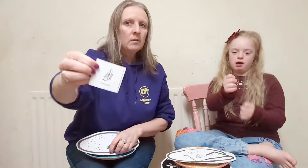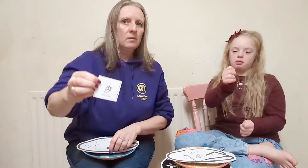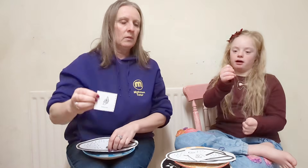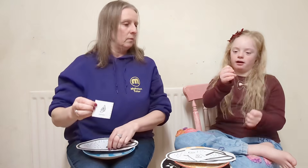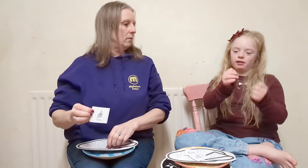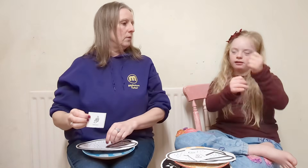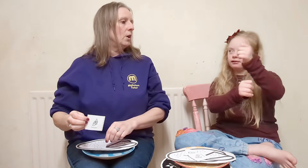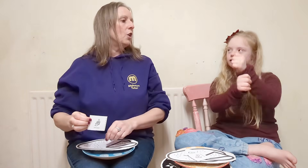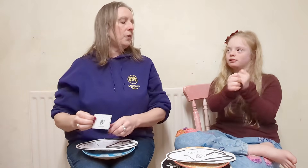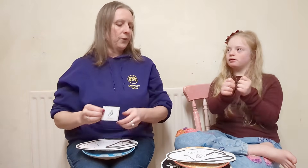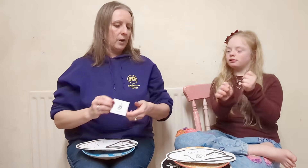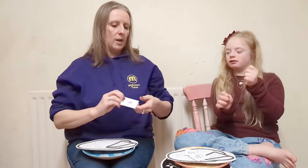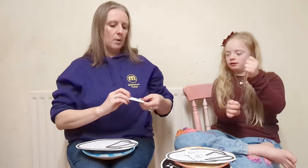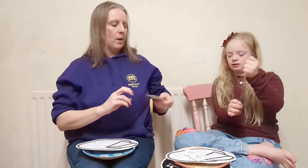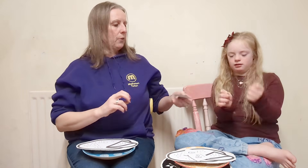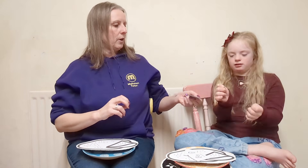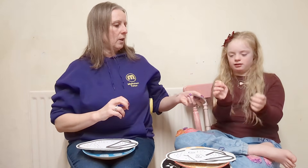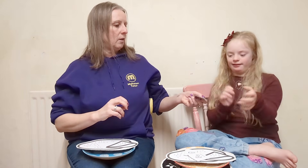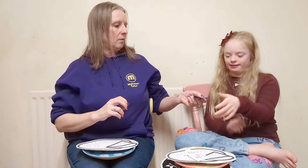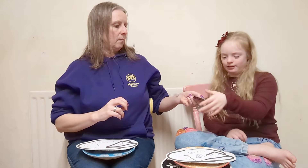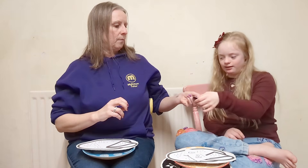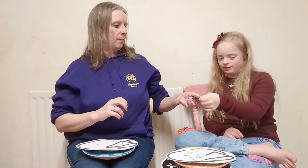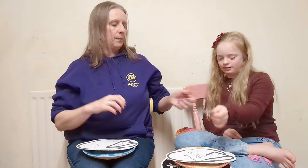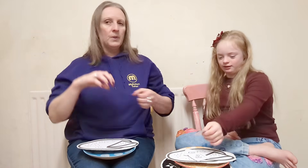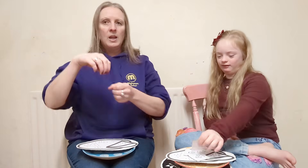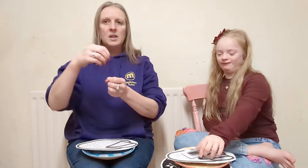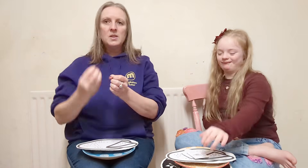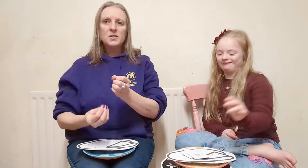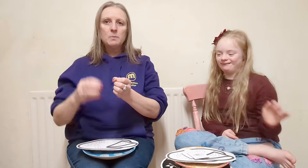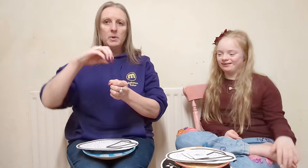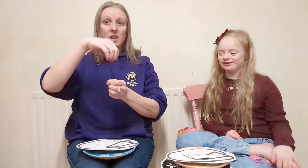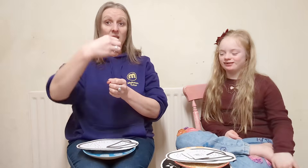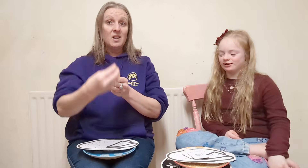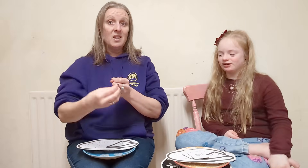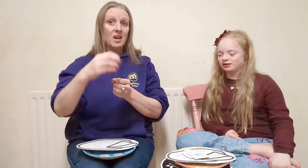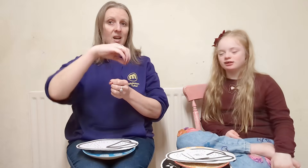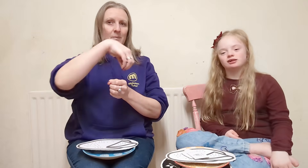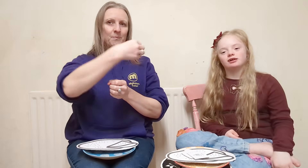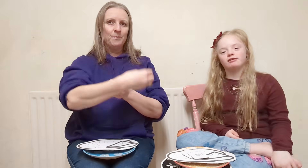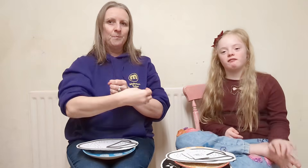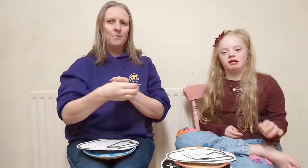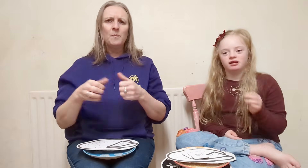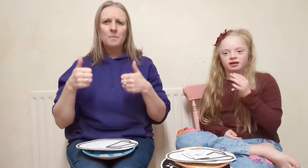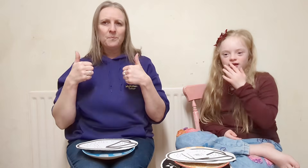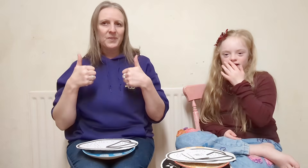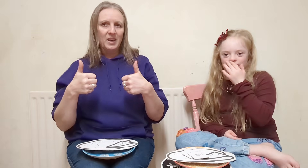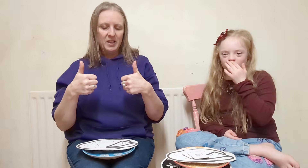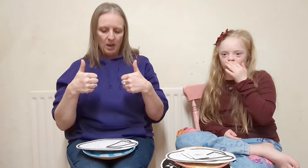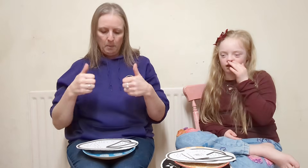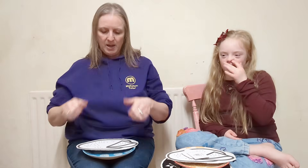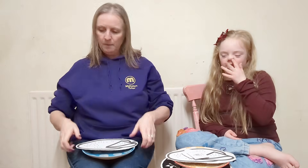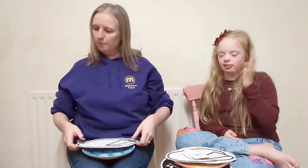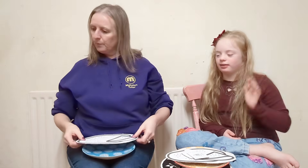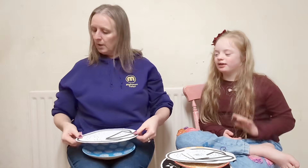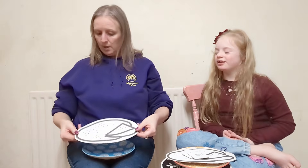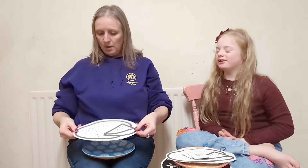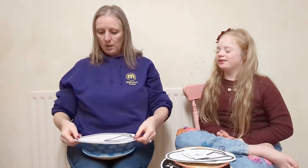Mama. Good signing. Well done. Yo. Some banana. Enough. Yummy. Okay,